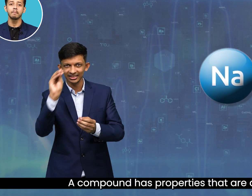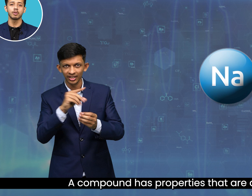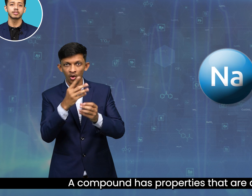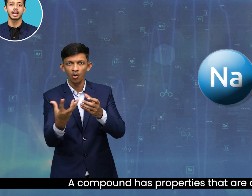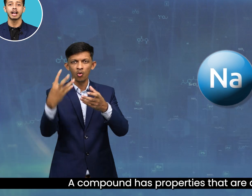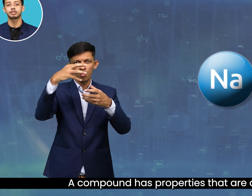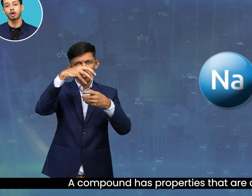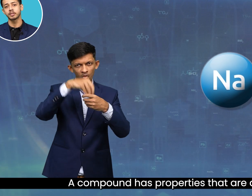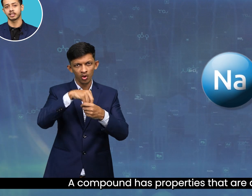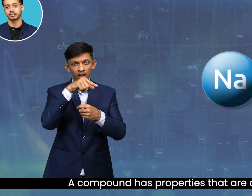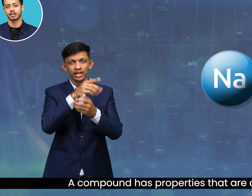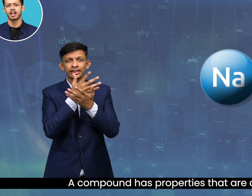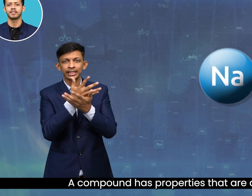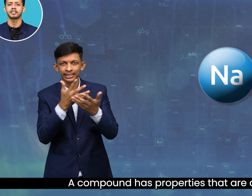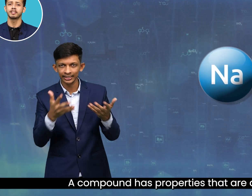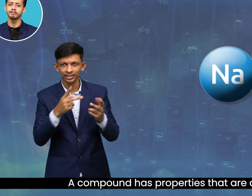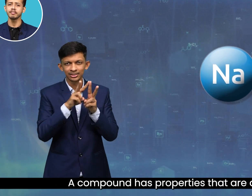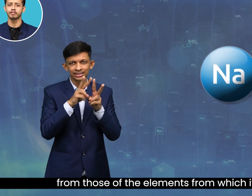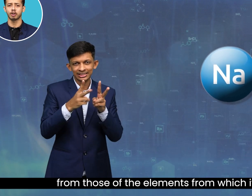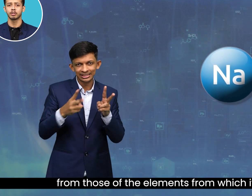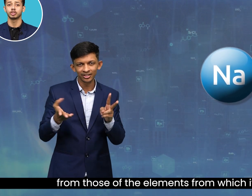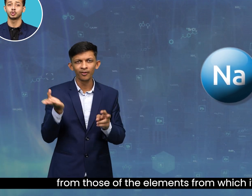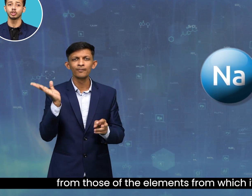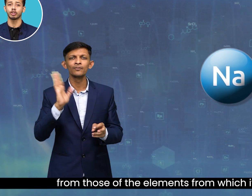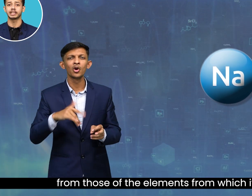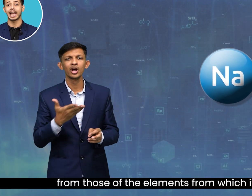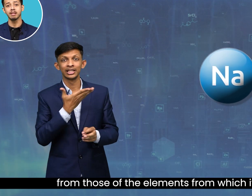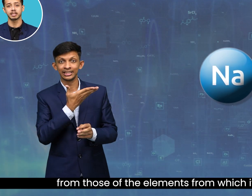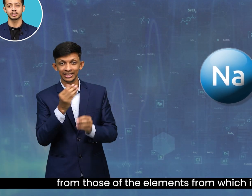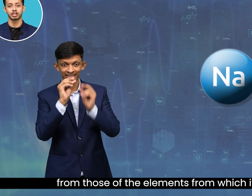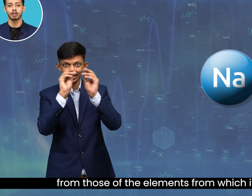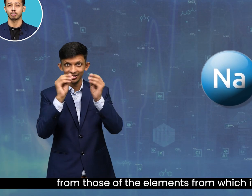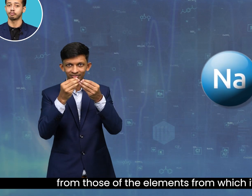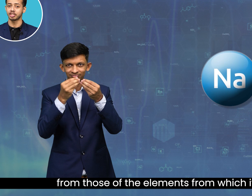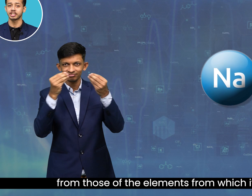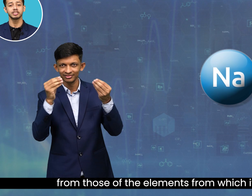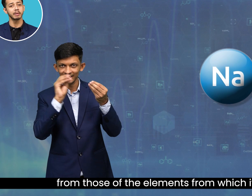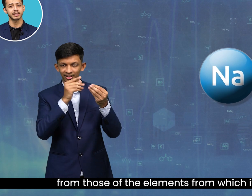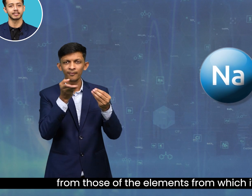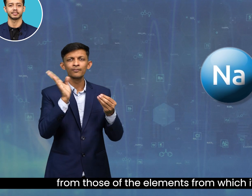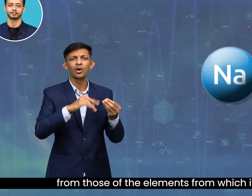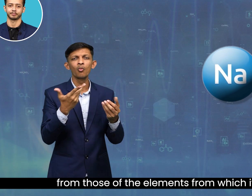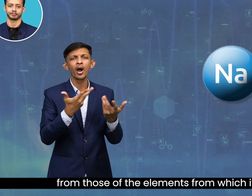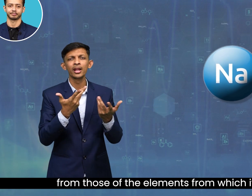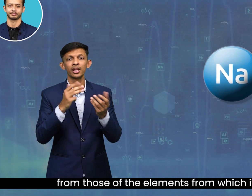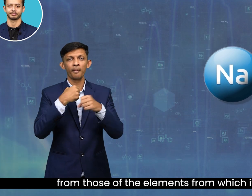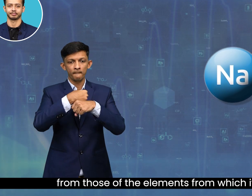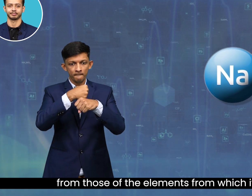A compound has properties that are different from those of the elements from which it is made.